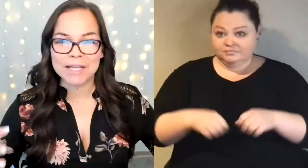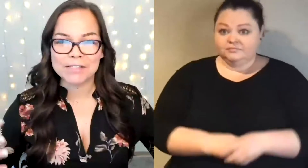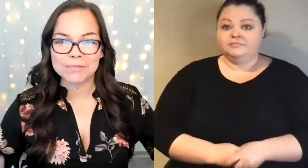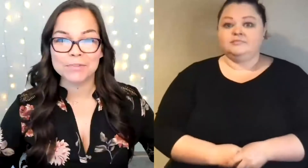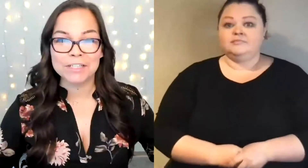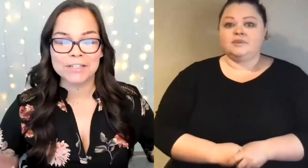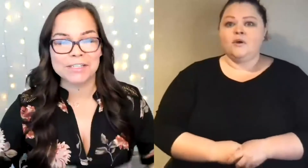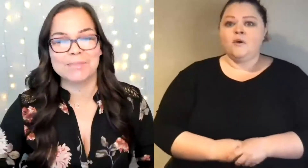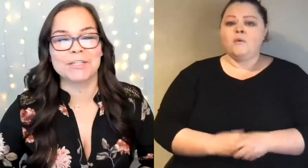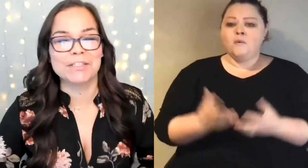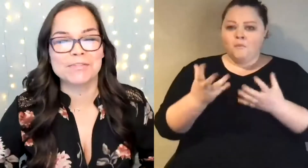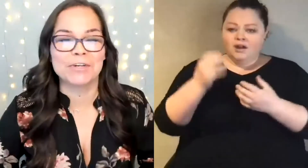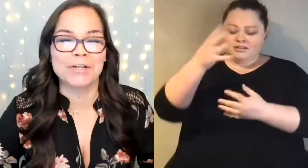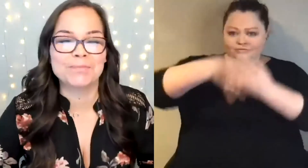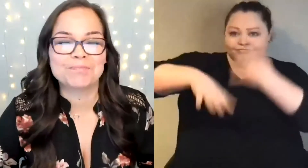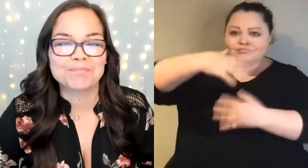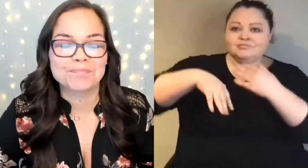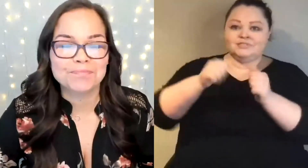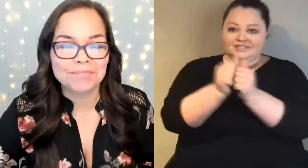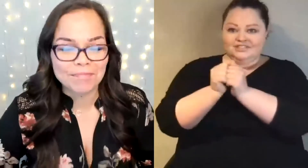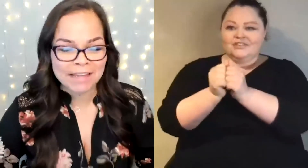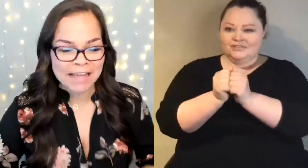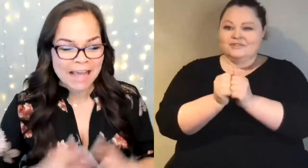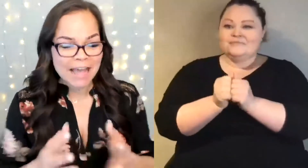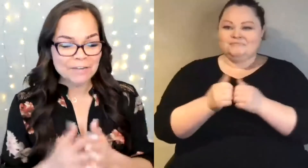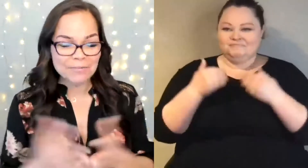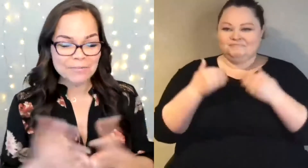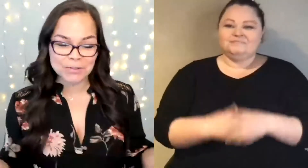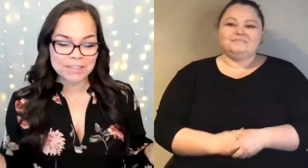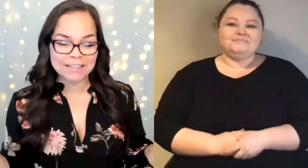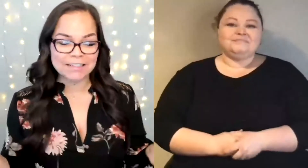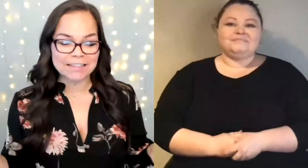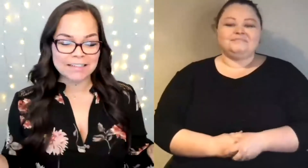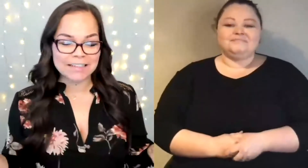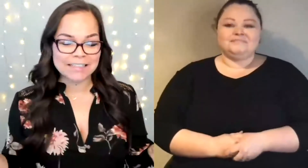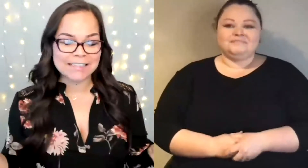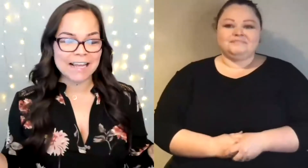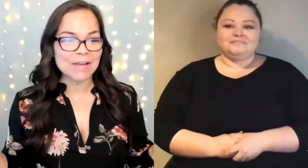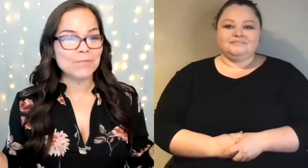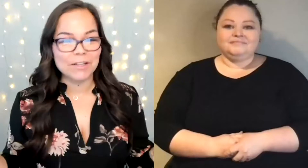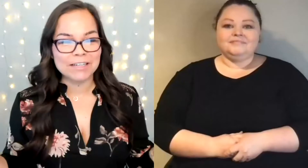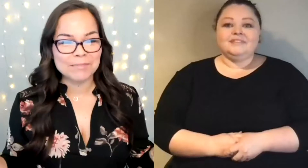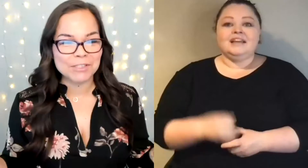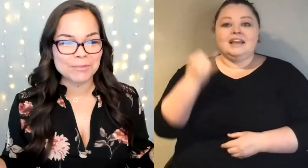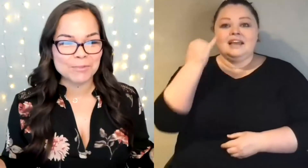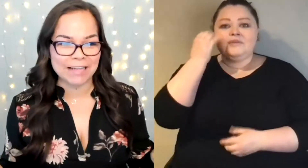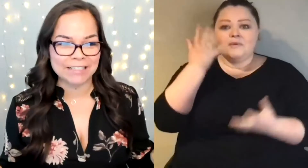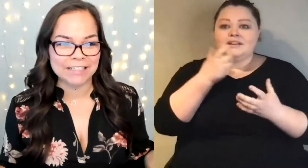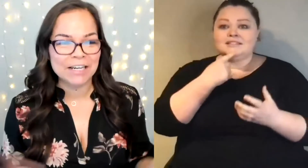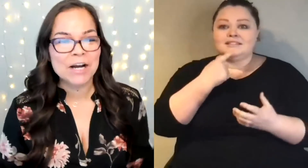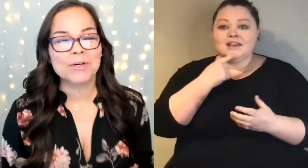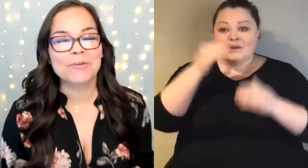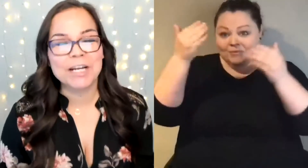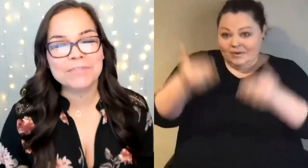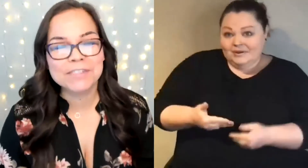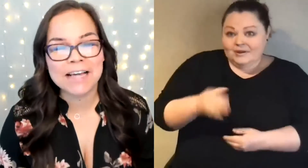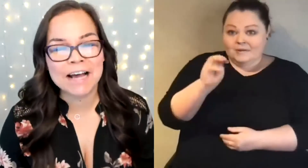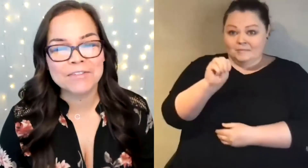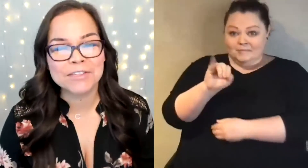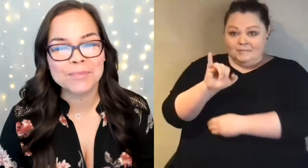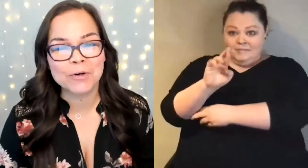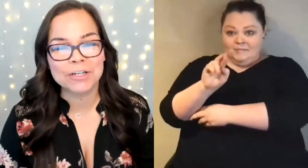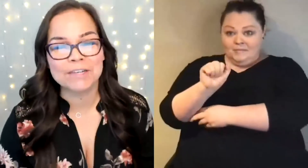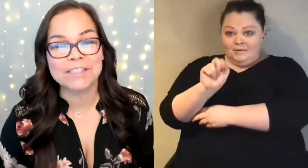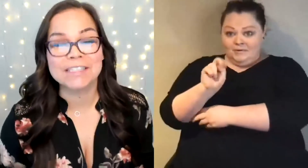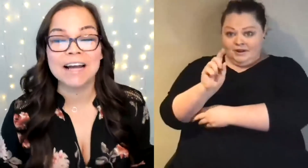angles and make this a really good experience for you. And if you can say welcome to Miranda, we're grateful to